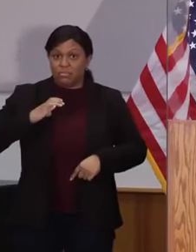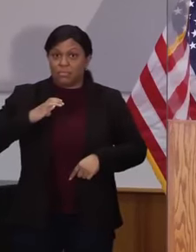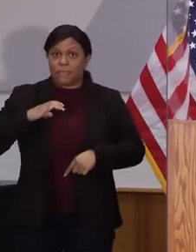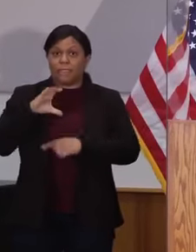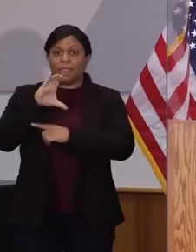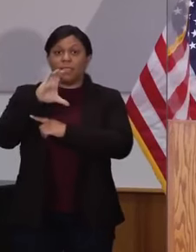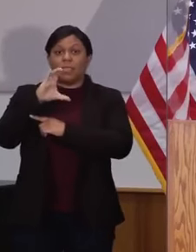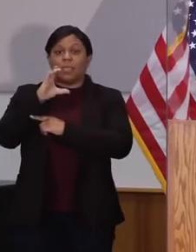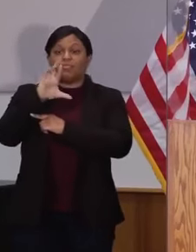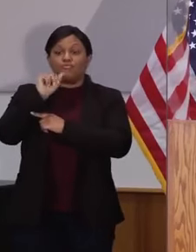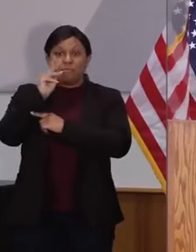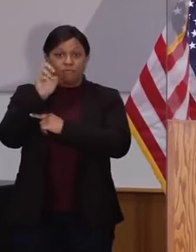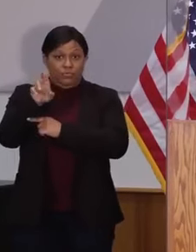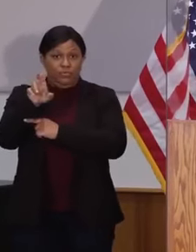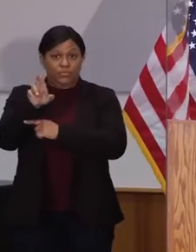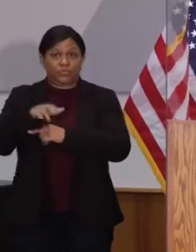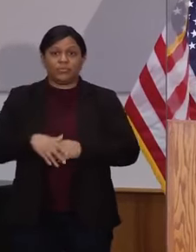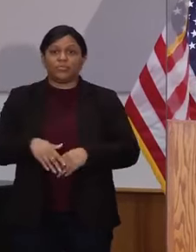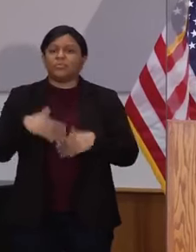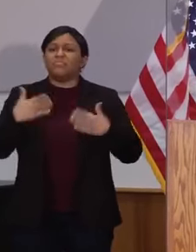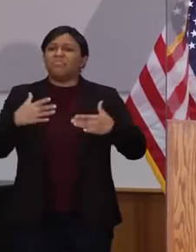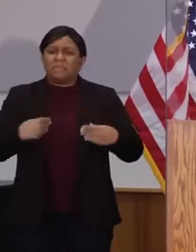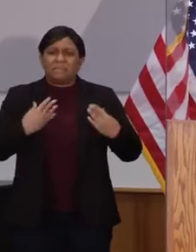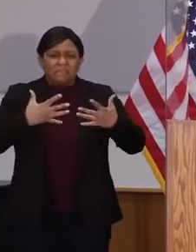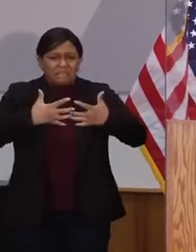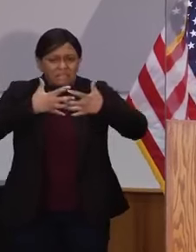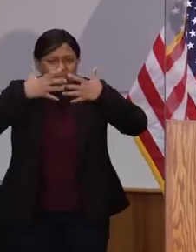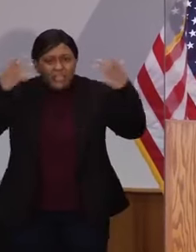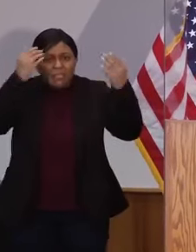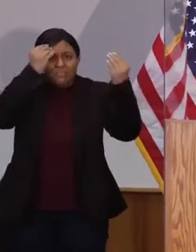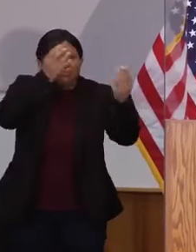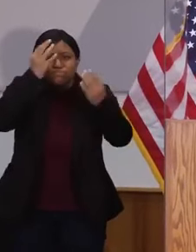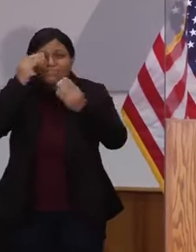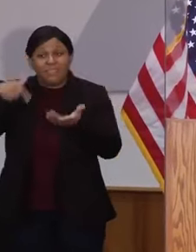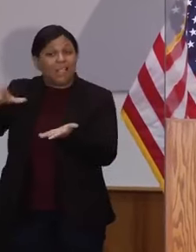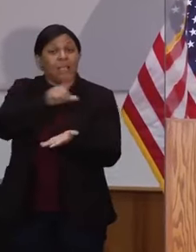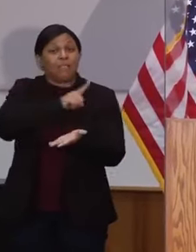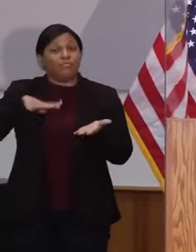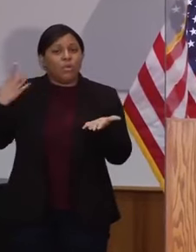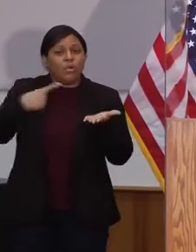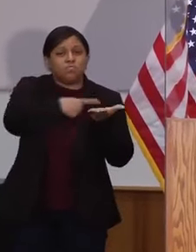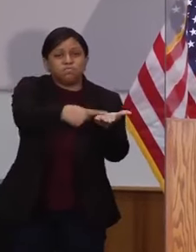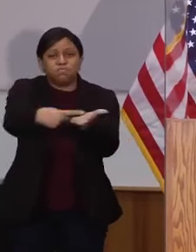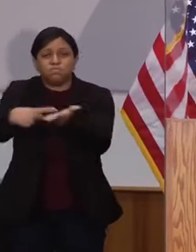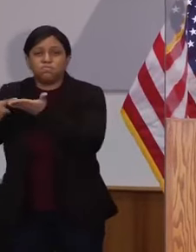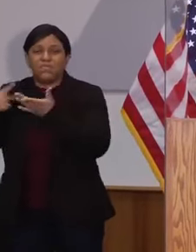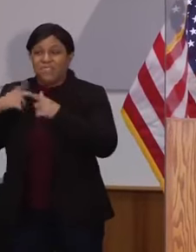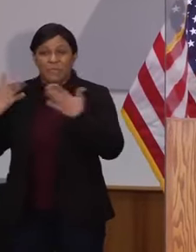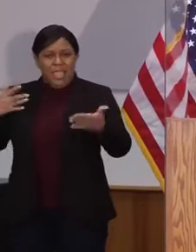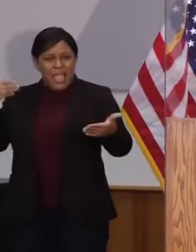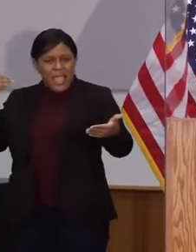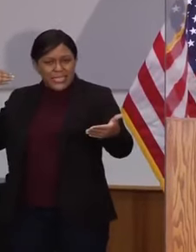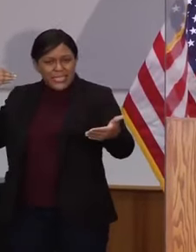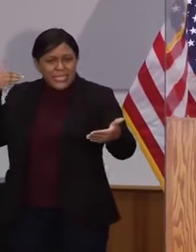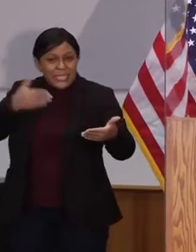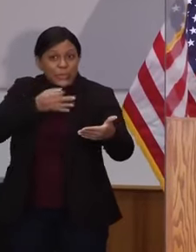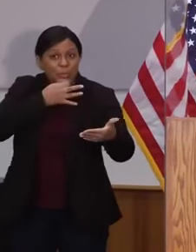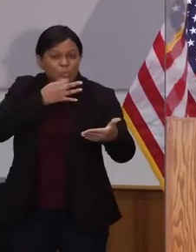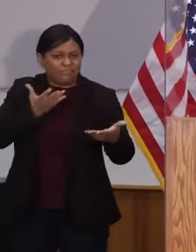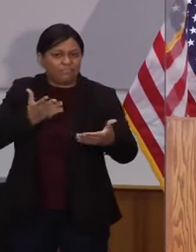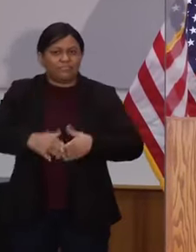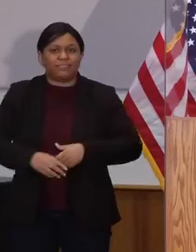bit of encouragement to our legislature and maybe inform Minnesotans about some of the things that are coming up here in the near future and the intersection